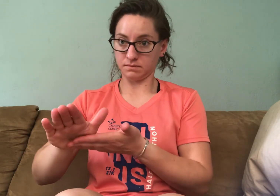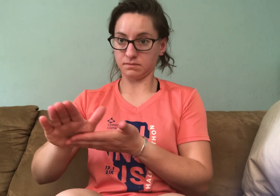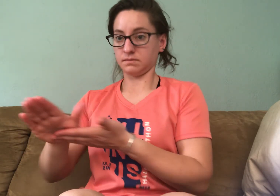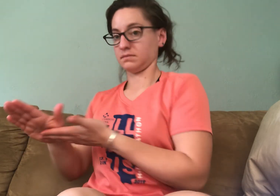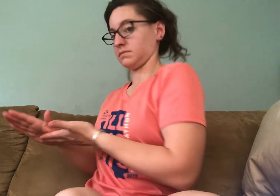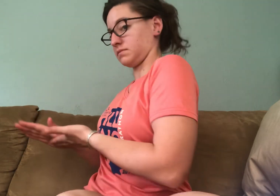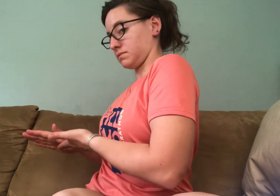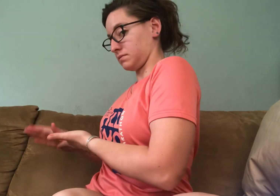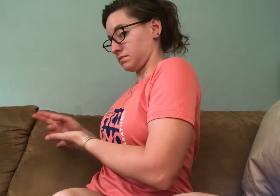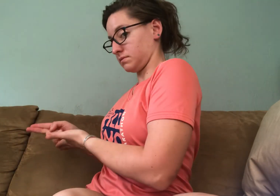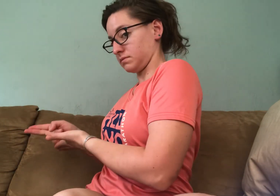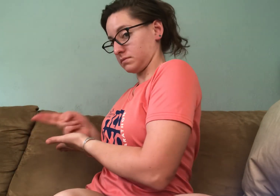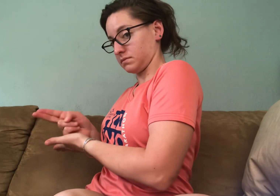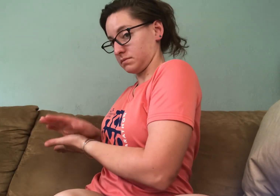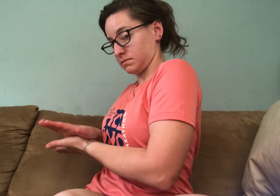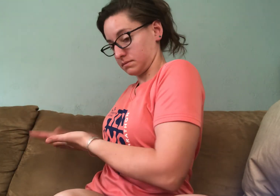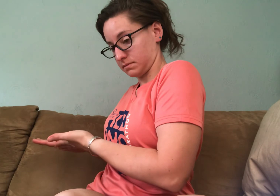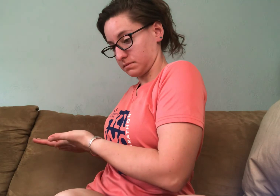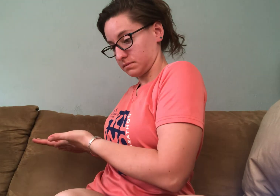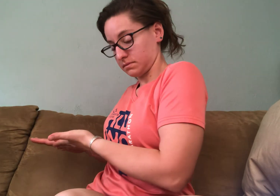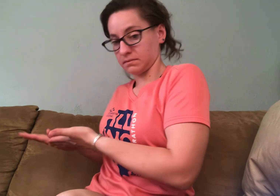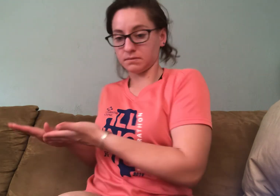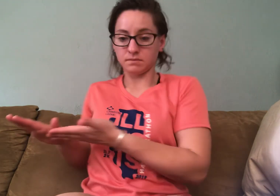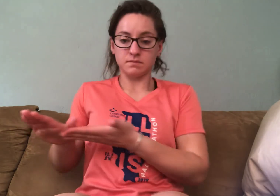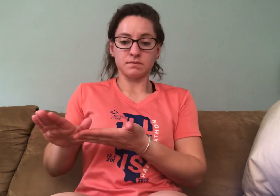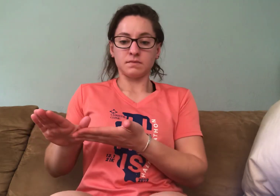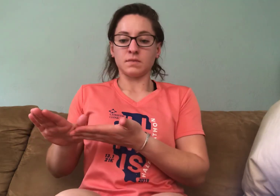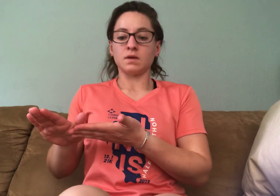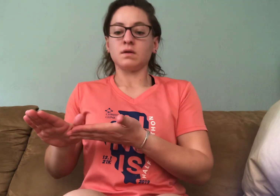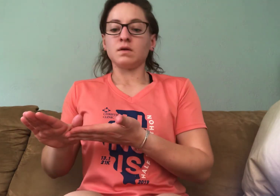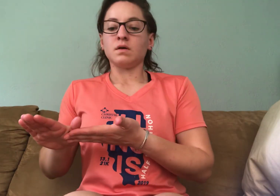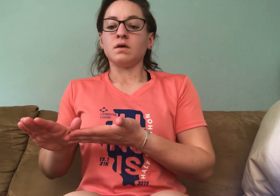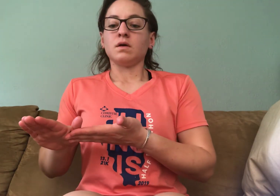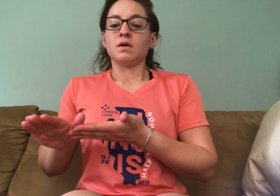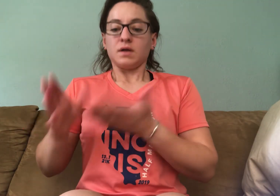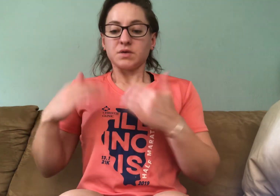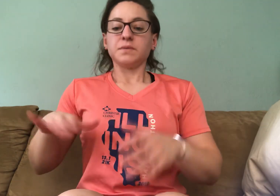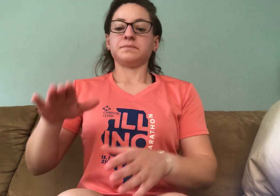Next one.